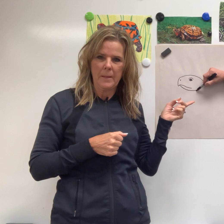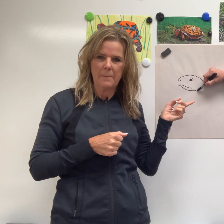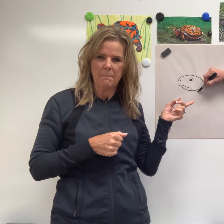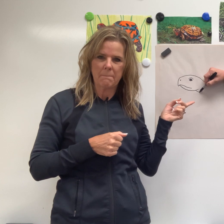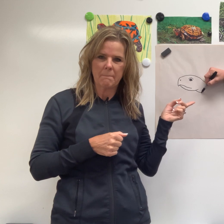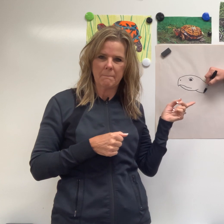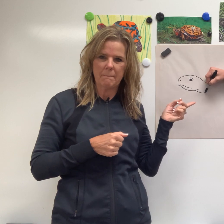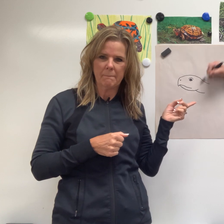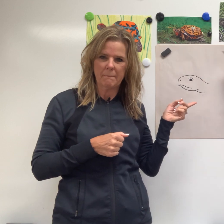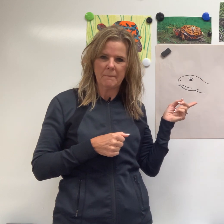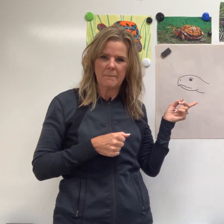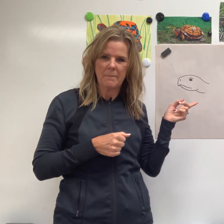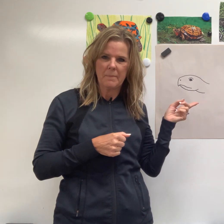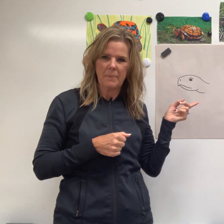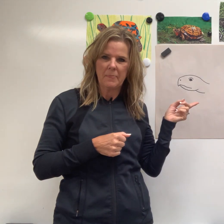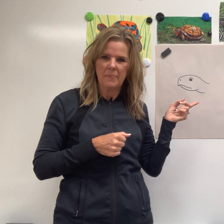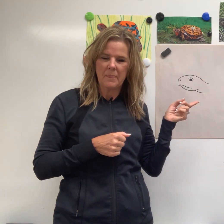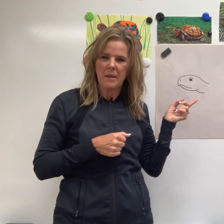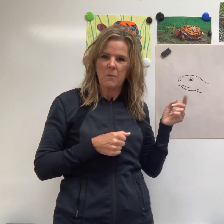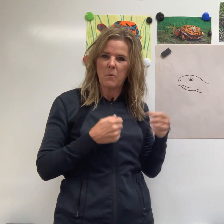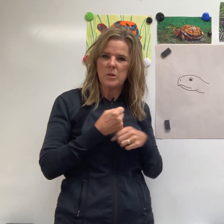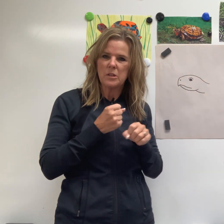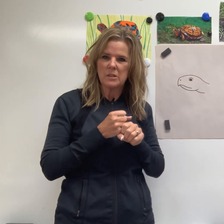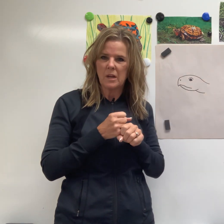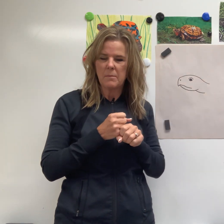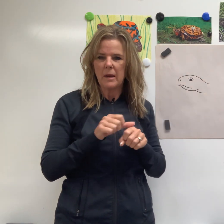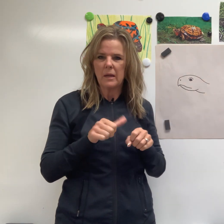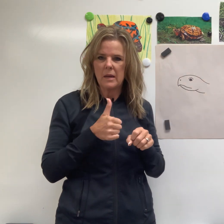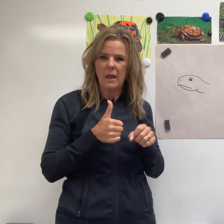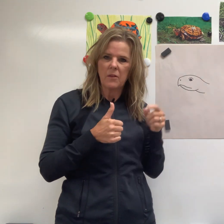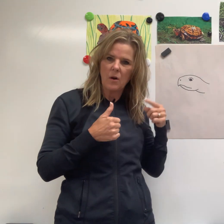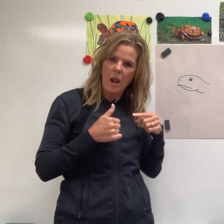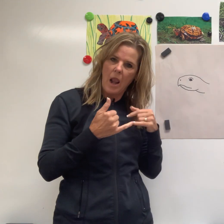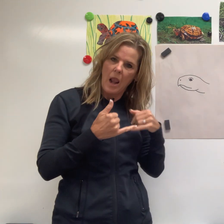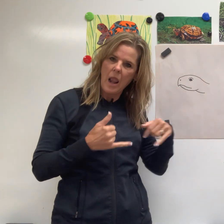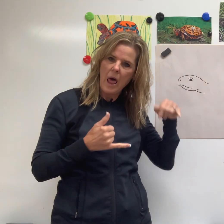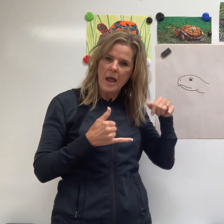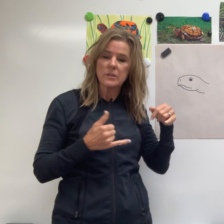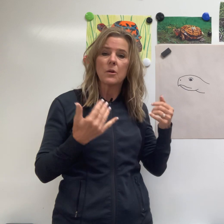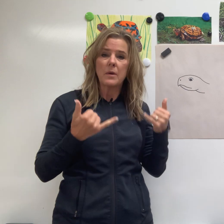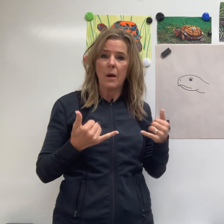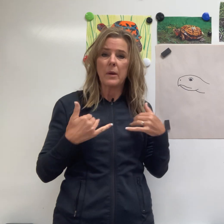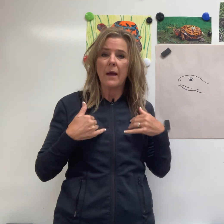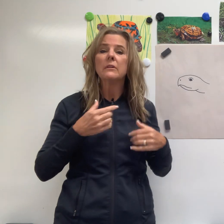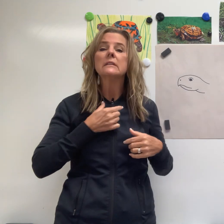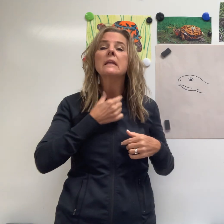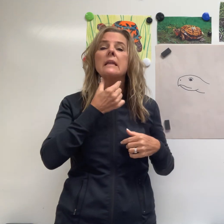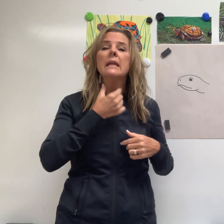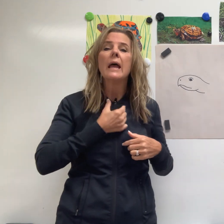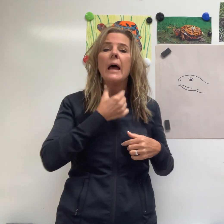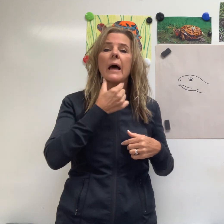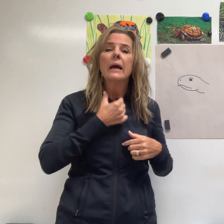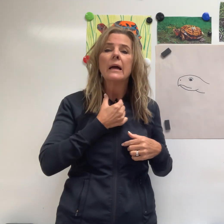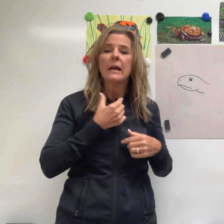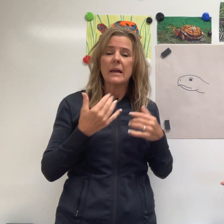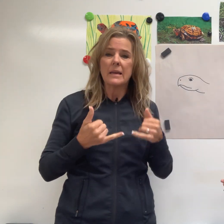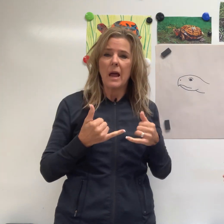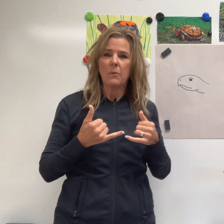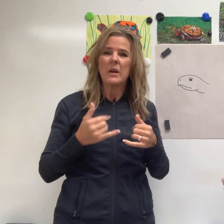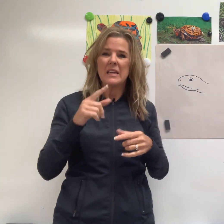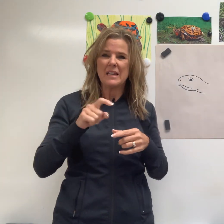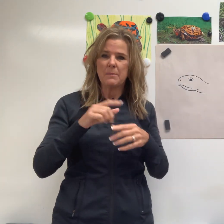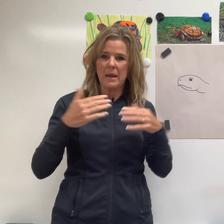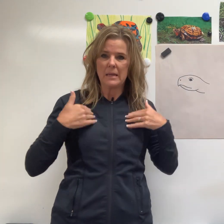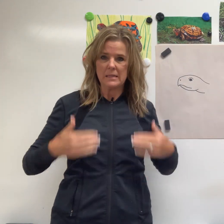can bring it down just a little bit. And we're just going to make another curved line. Okay, so now we've got his neck, Now we need to make his shell.